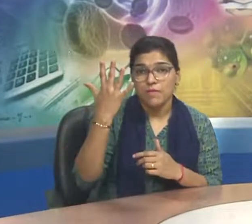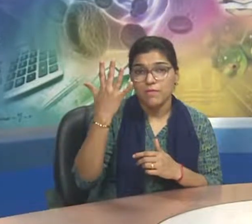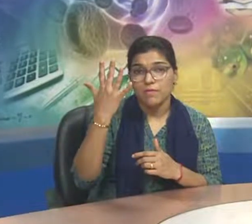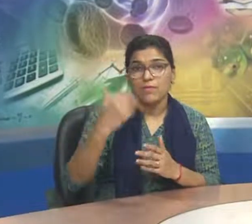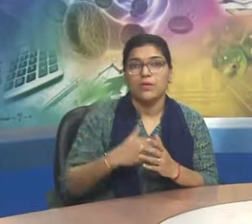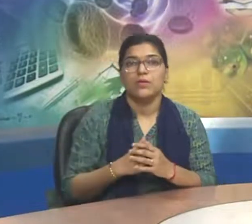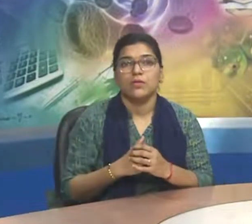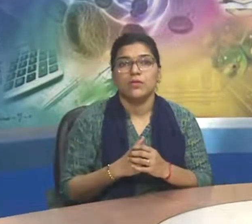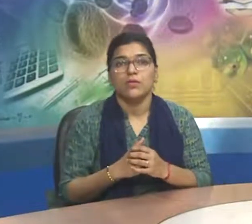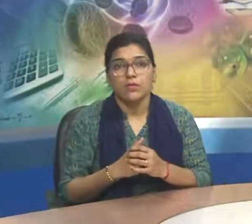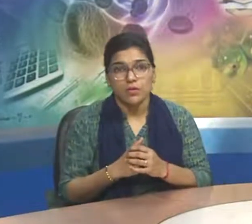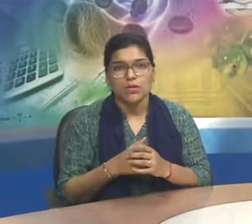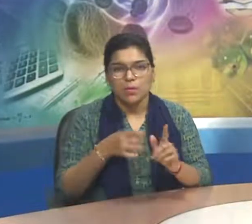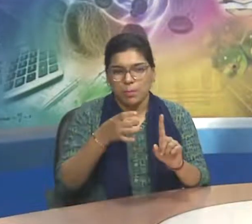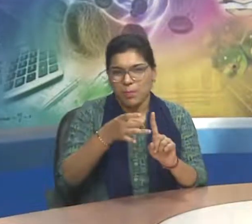The fifth usage is